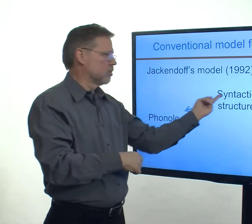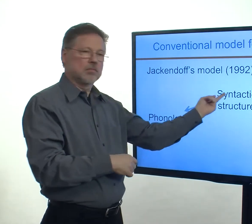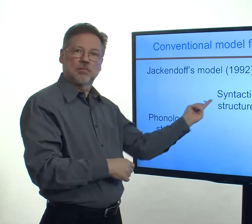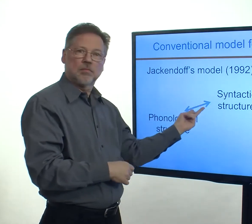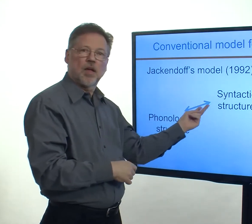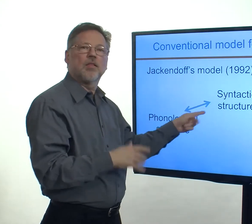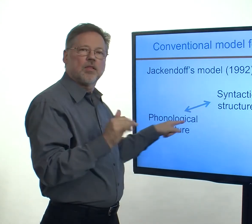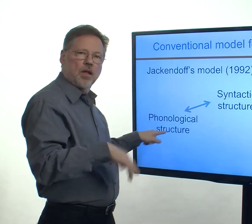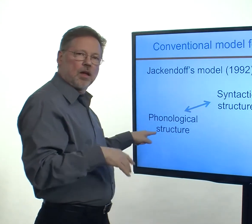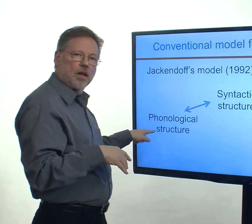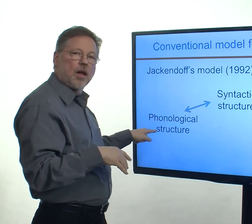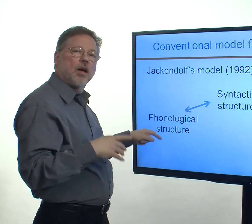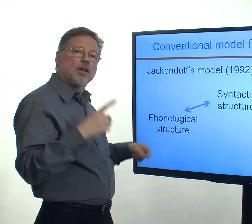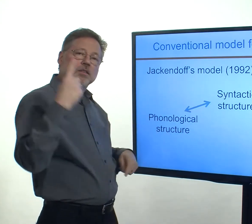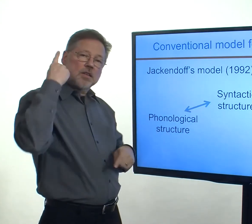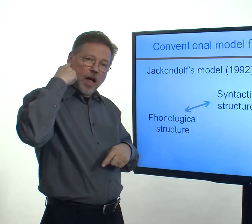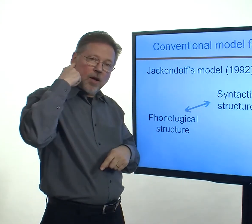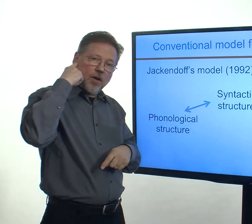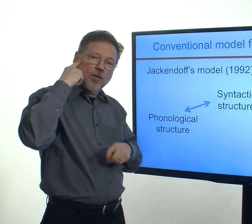between phonological and syntactic structure.